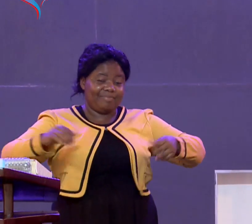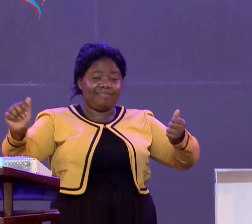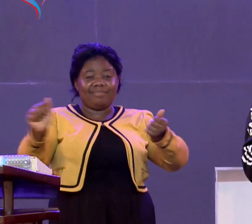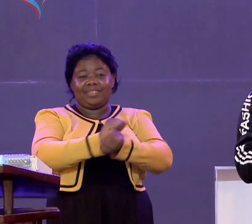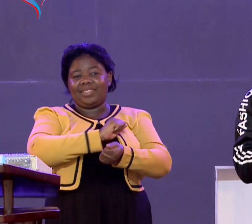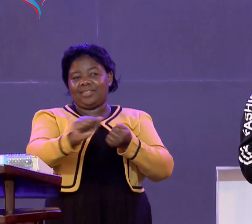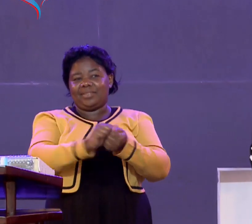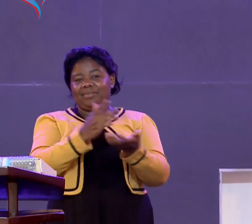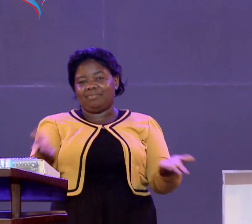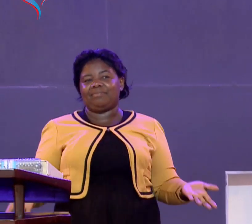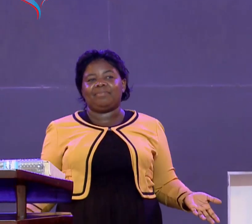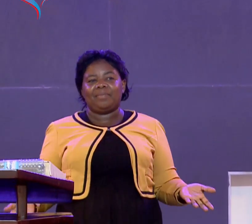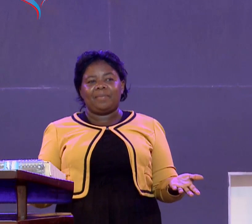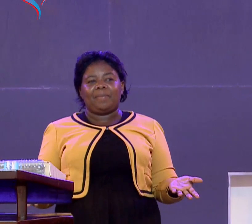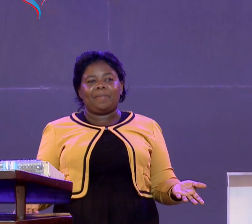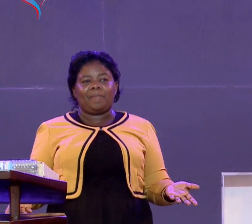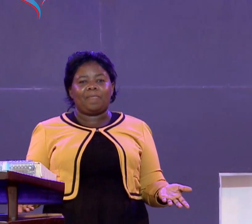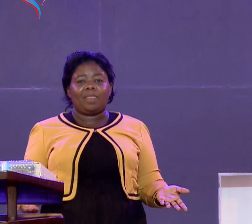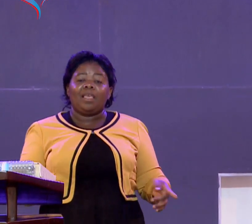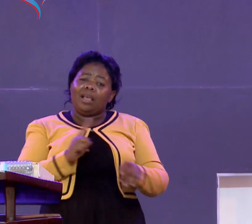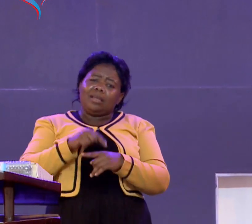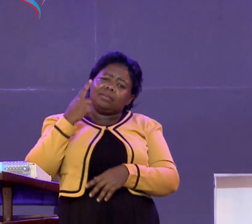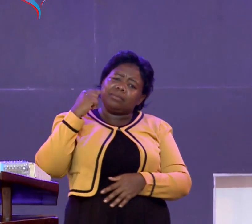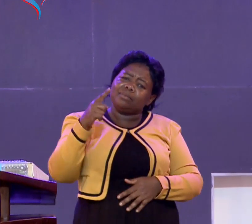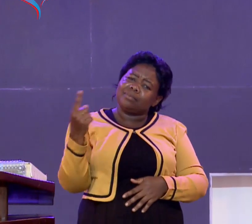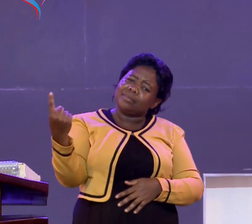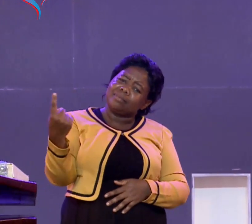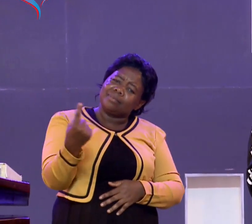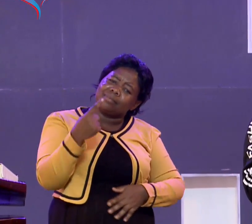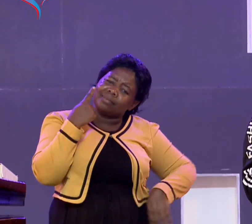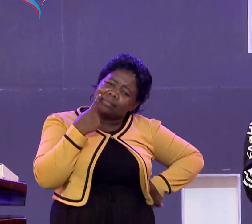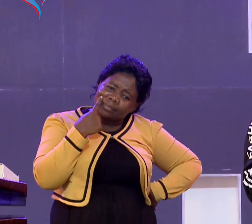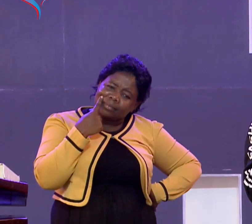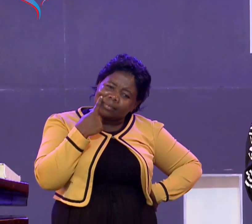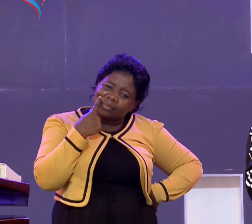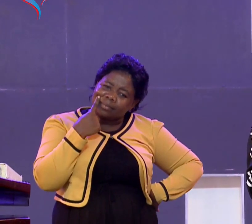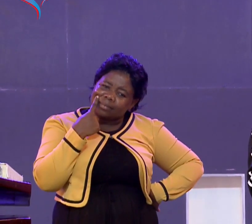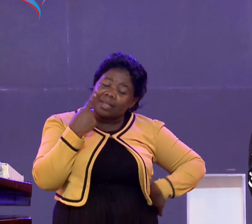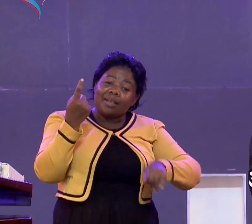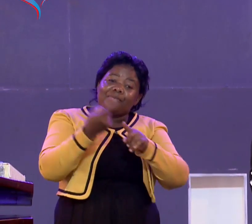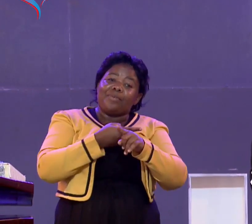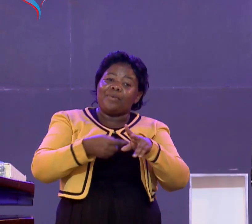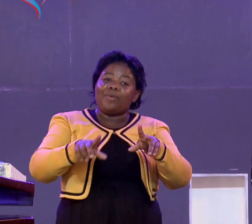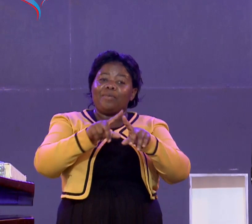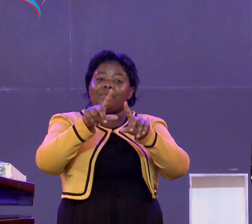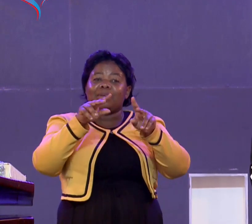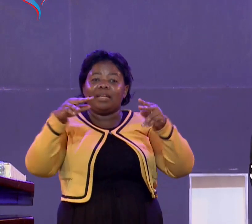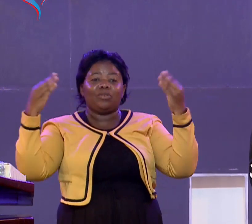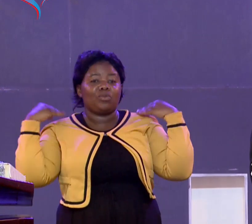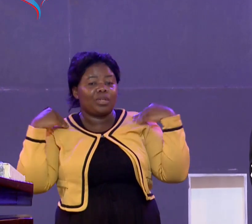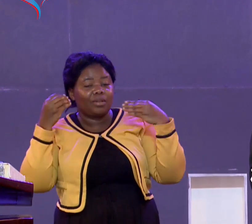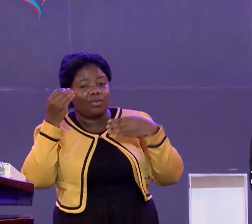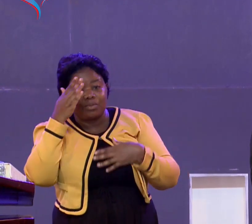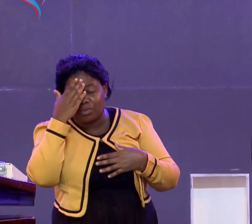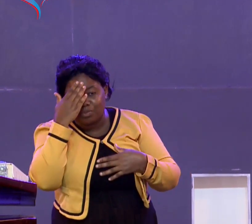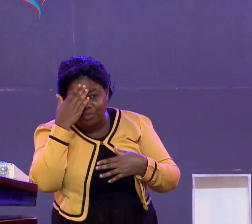and the shoes were worn out. I imagine when he was back, out of the class of